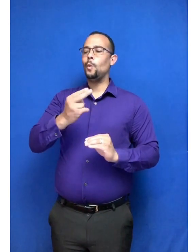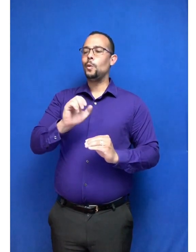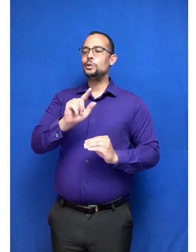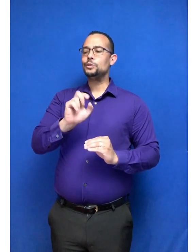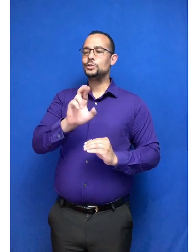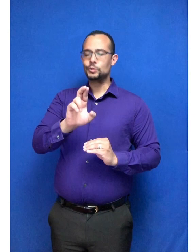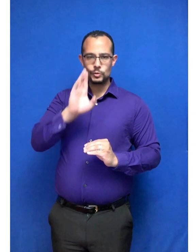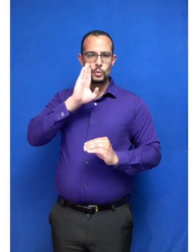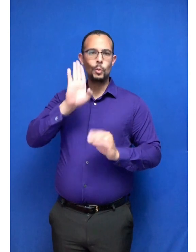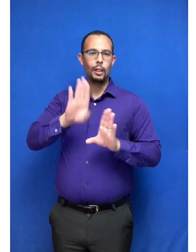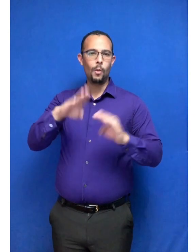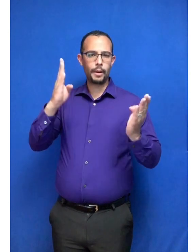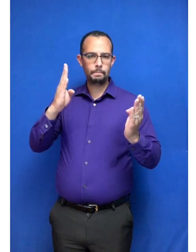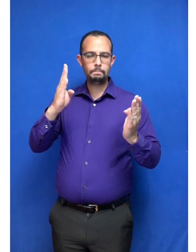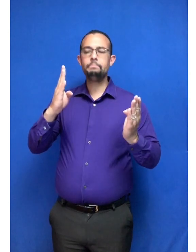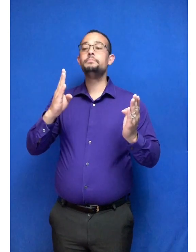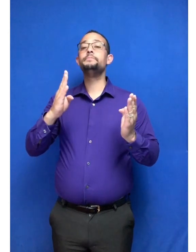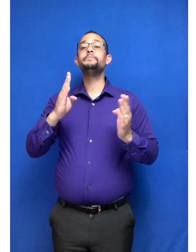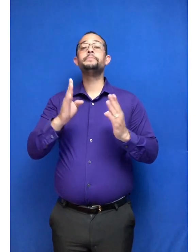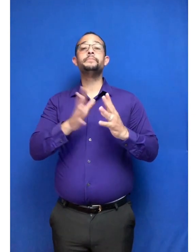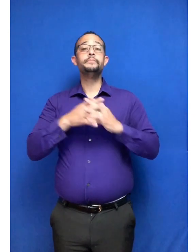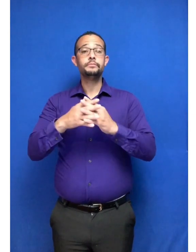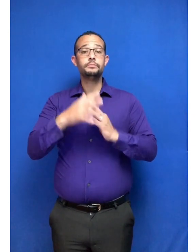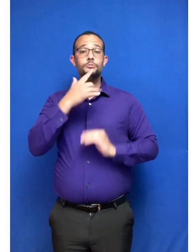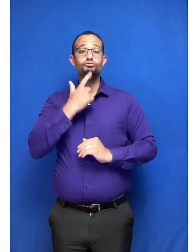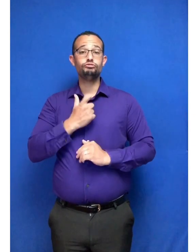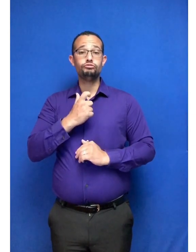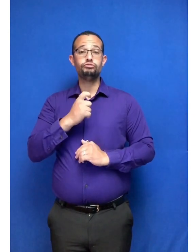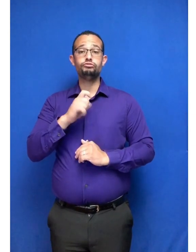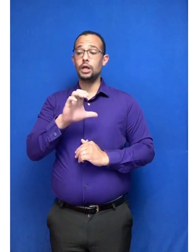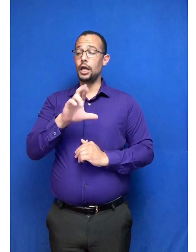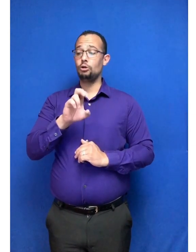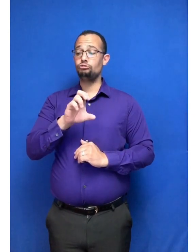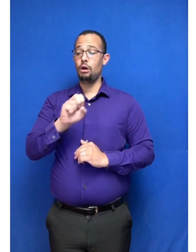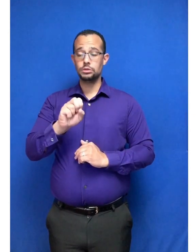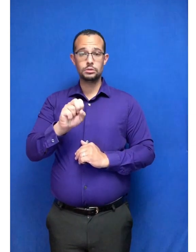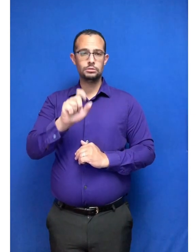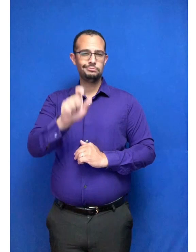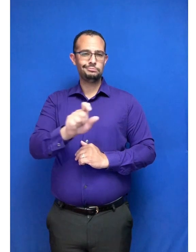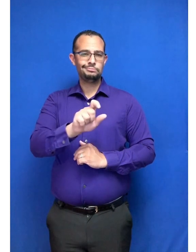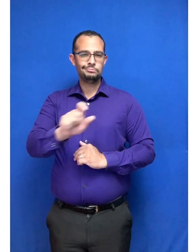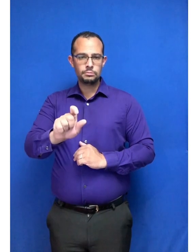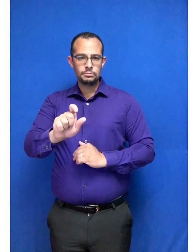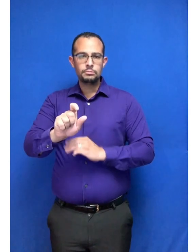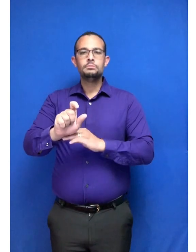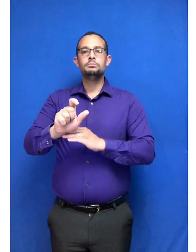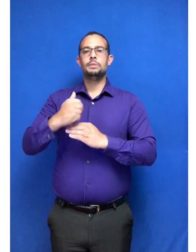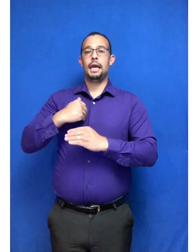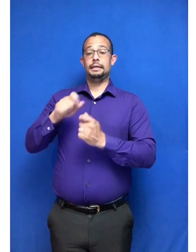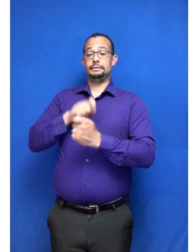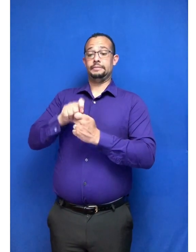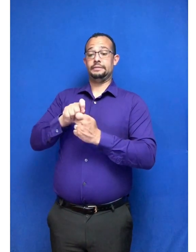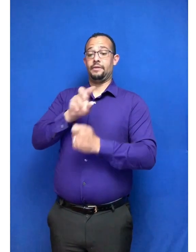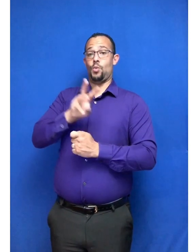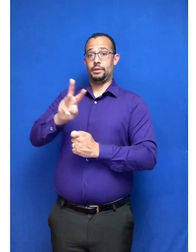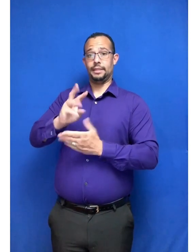Red Cross has a shelter finder program. The link is provided right